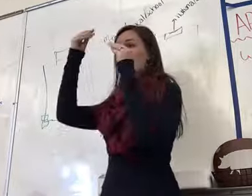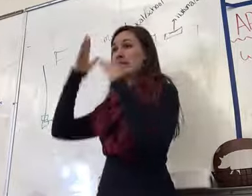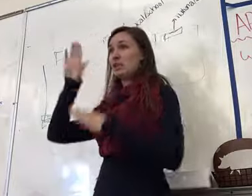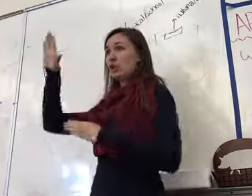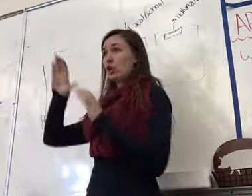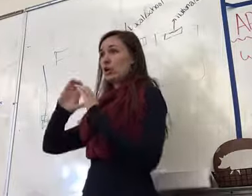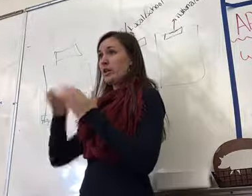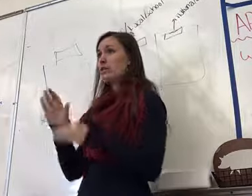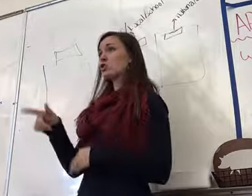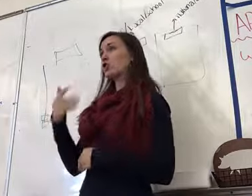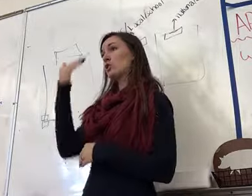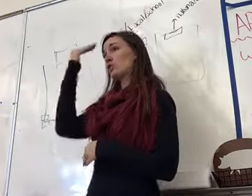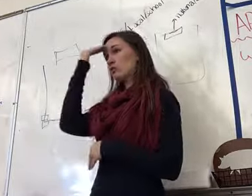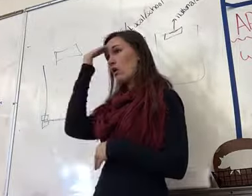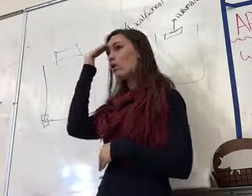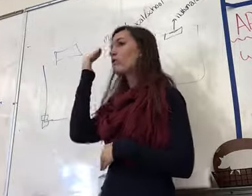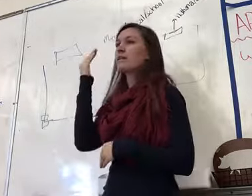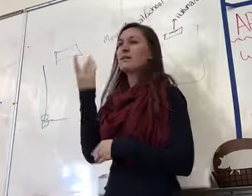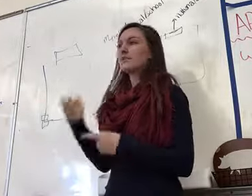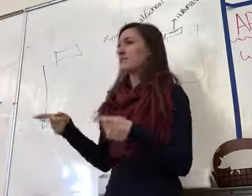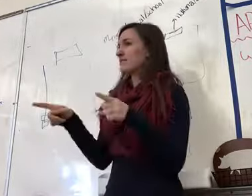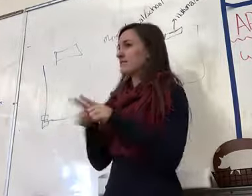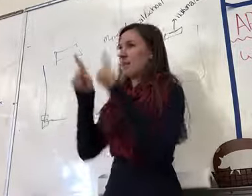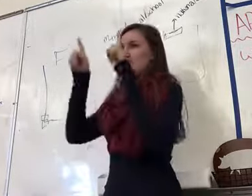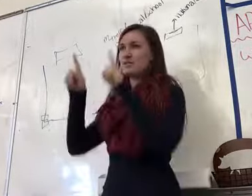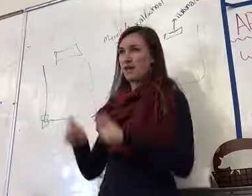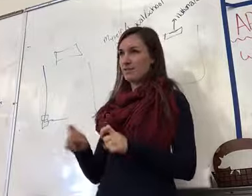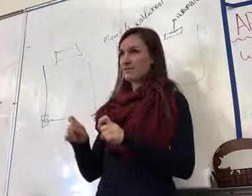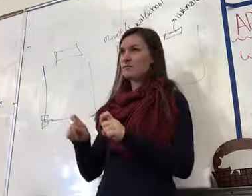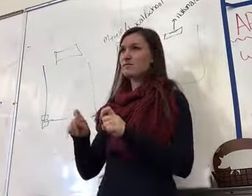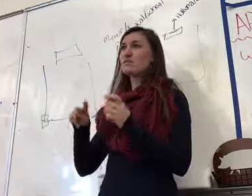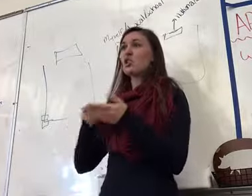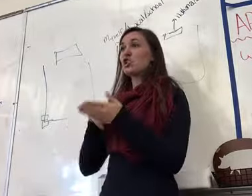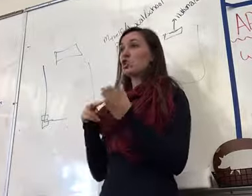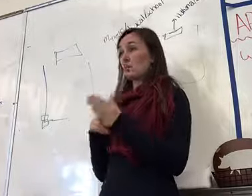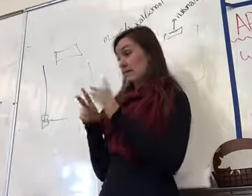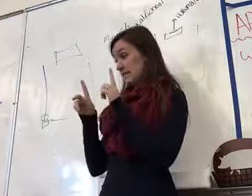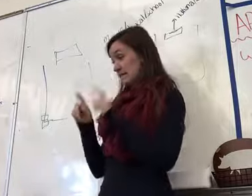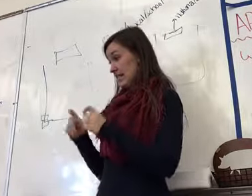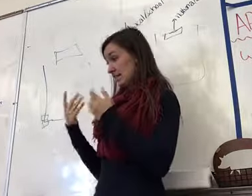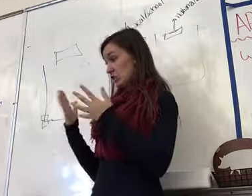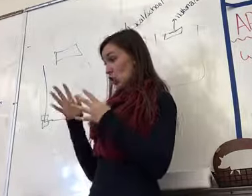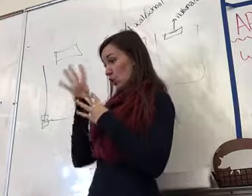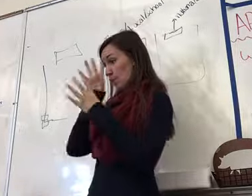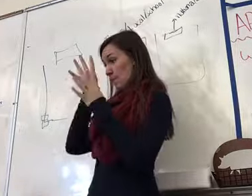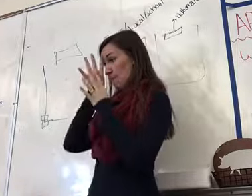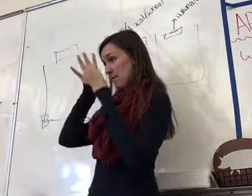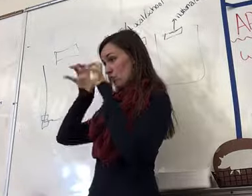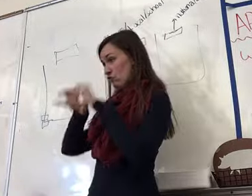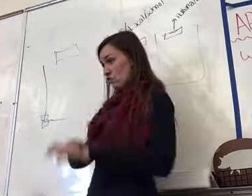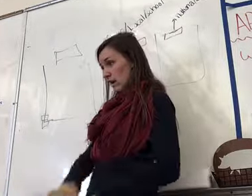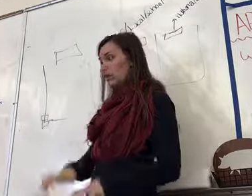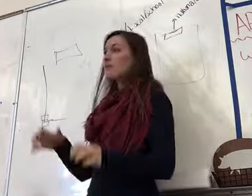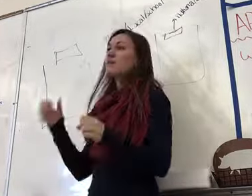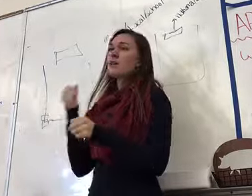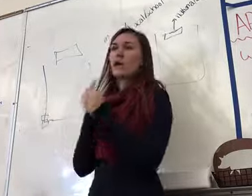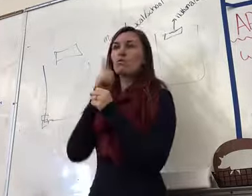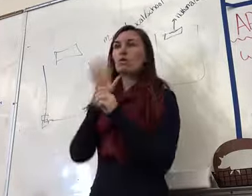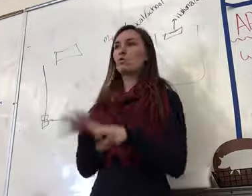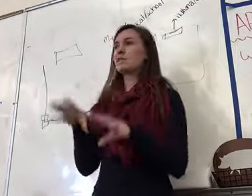that those are the exact same tests. So what that means, the test has already been created. Everybody will do the exact same test. I will tell